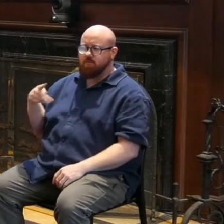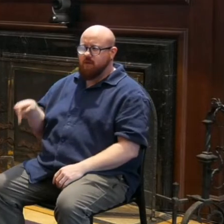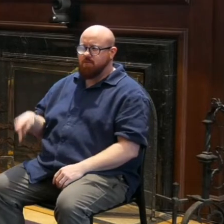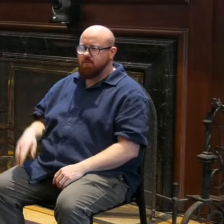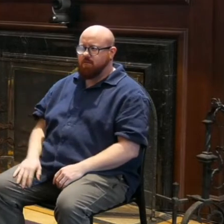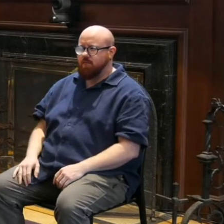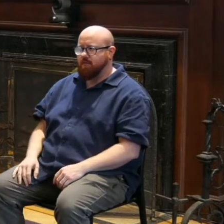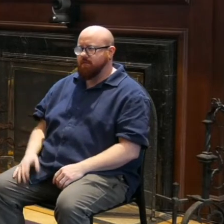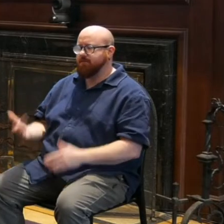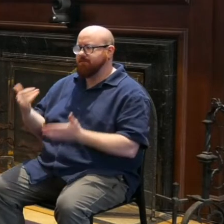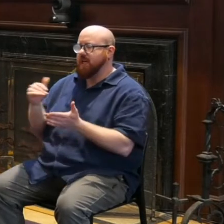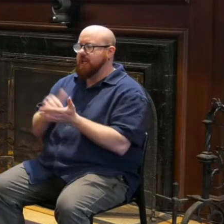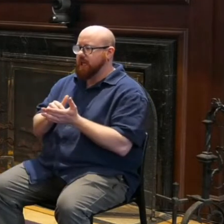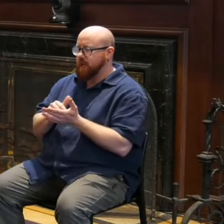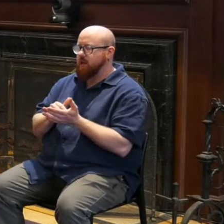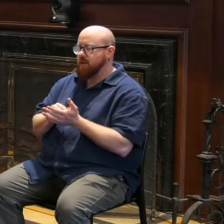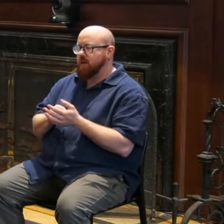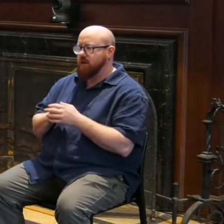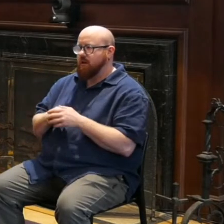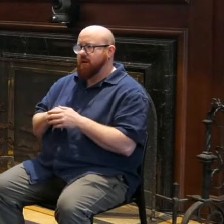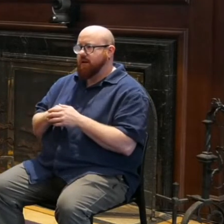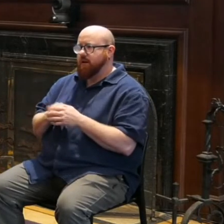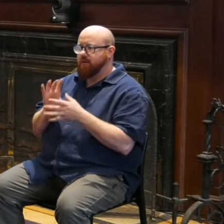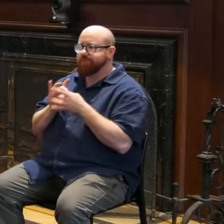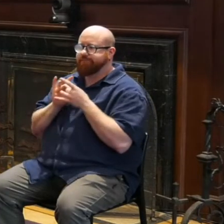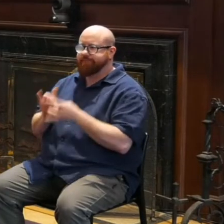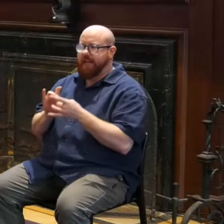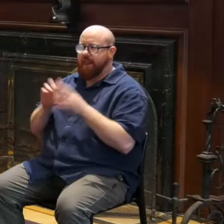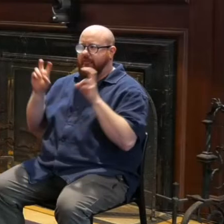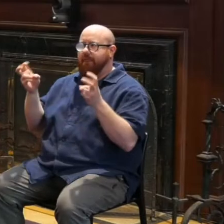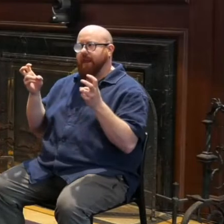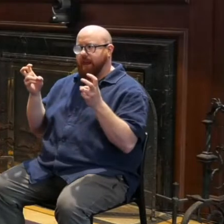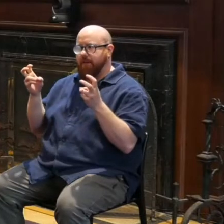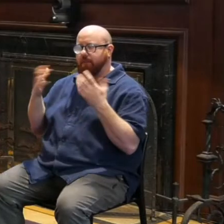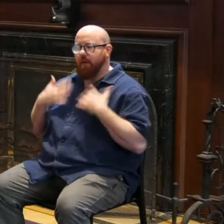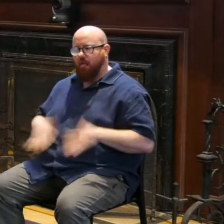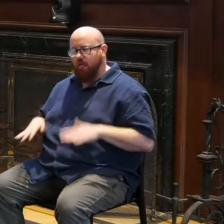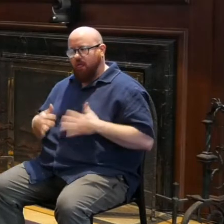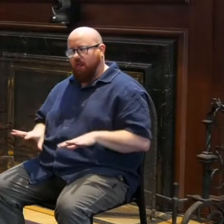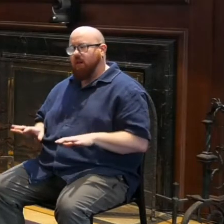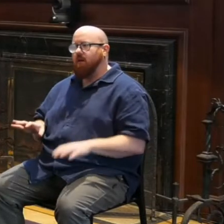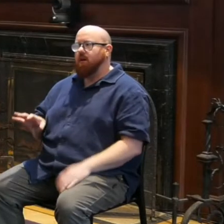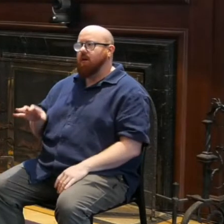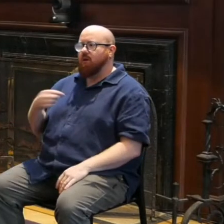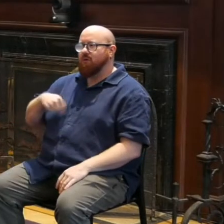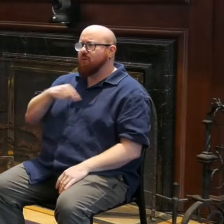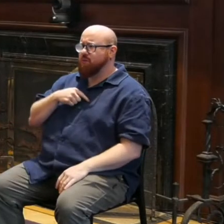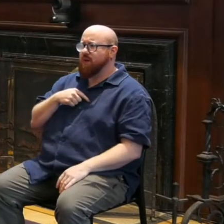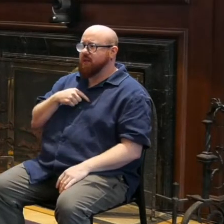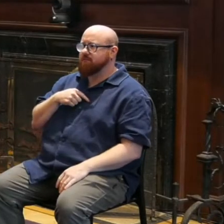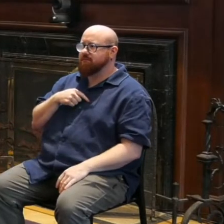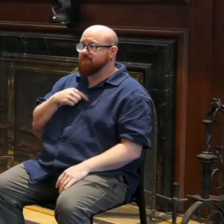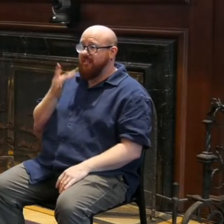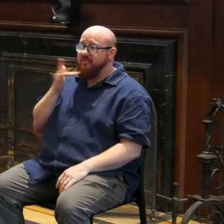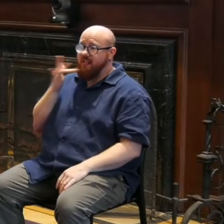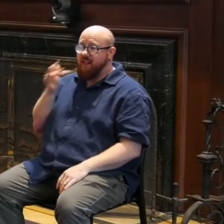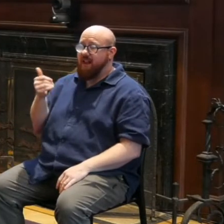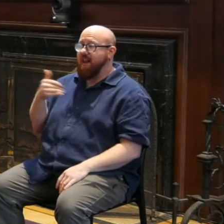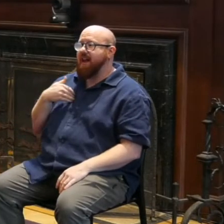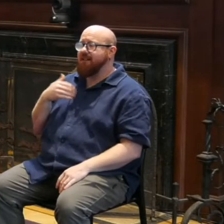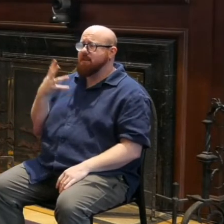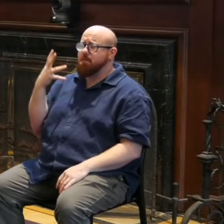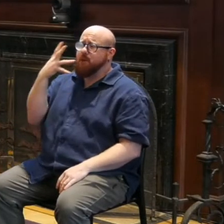And again, going along with the theme of the pink and now the clothing, we're so fortunate in Baltimore. We have these